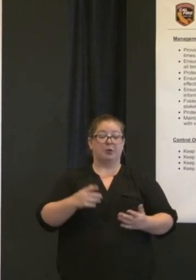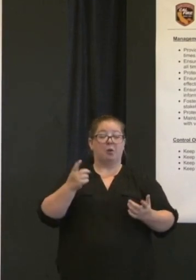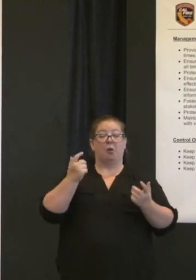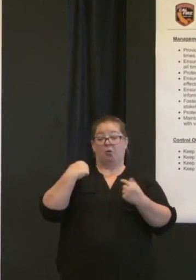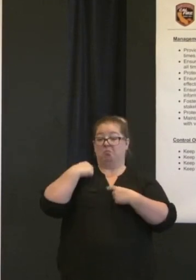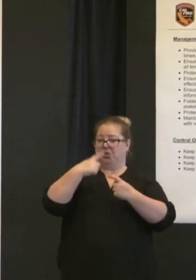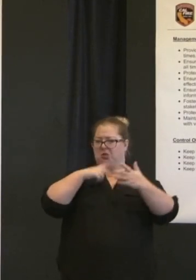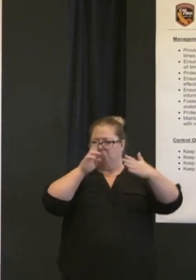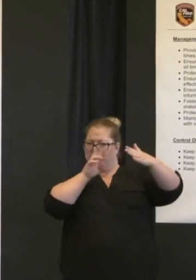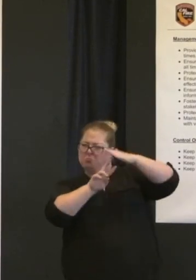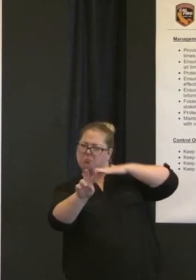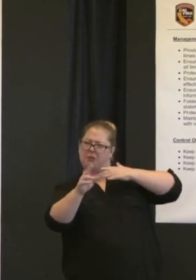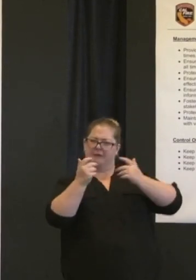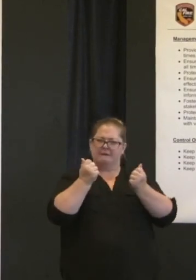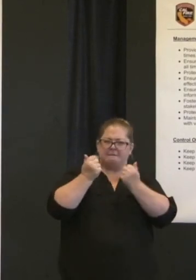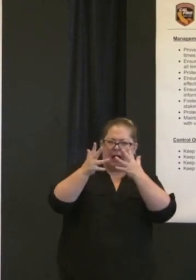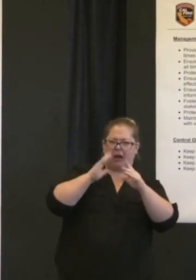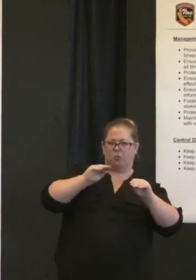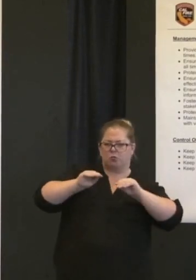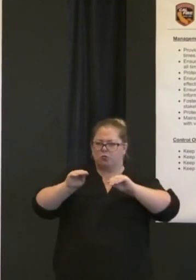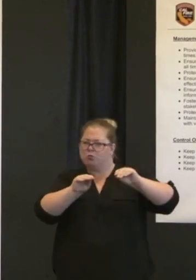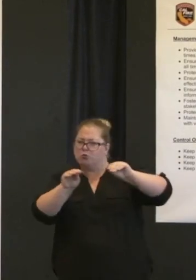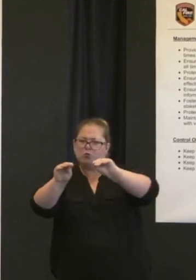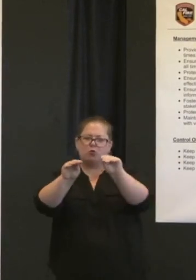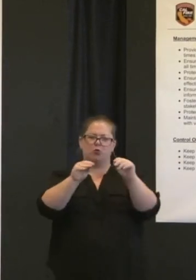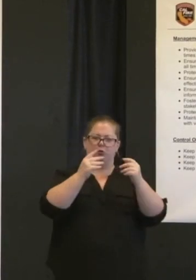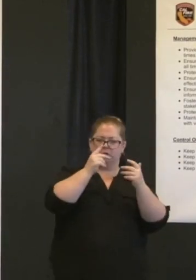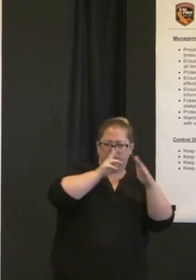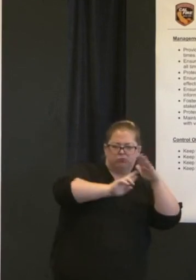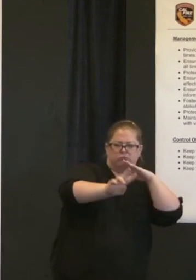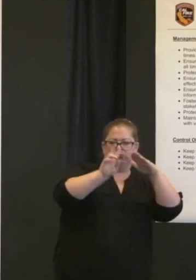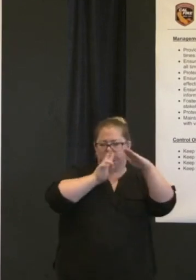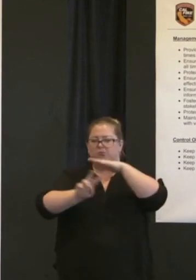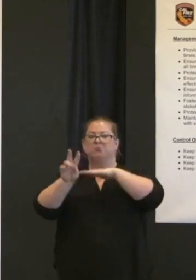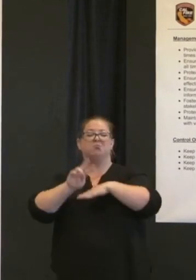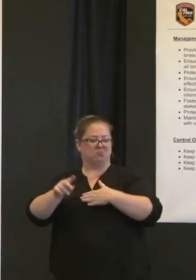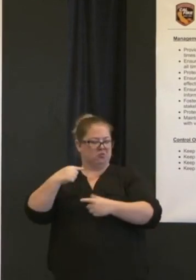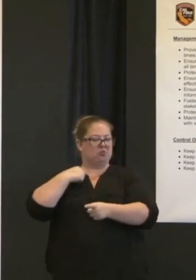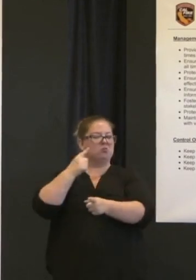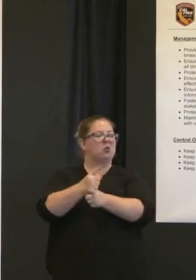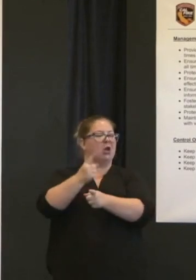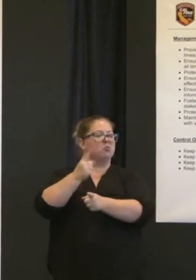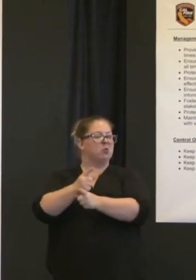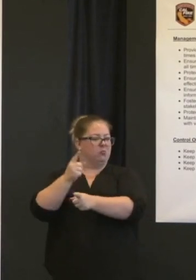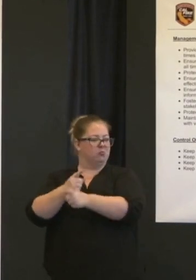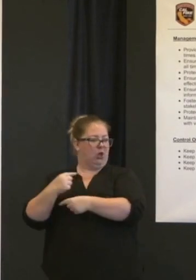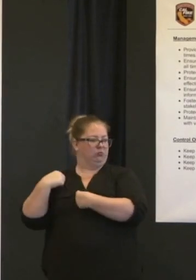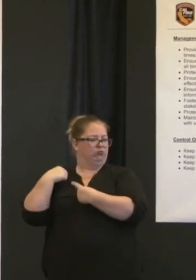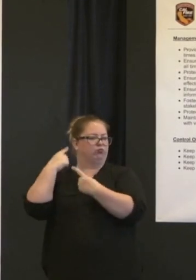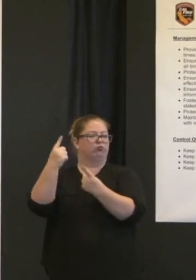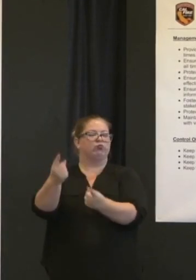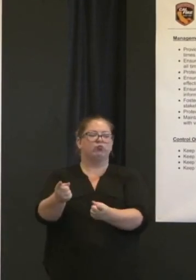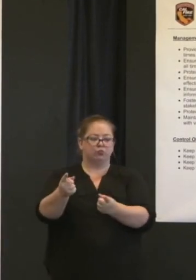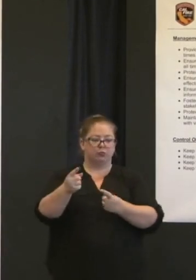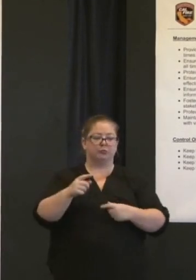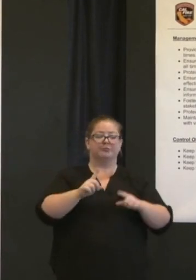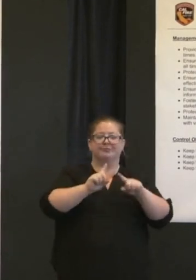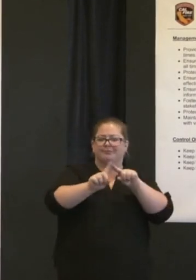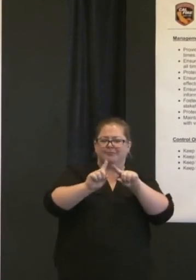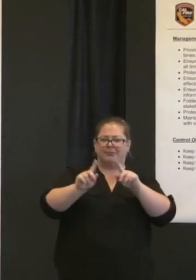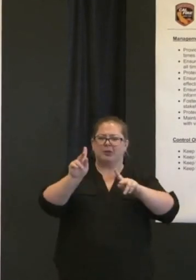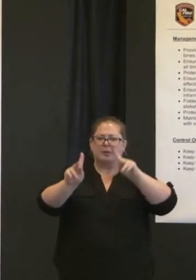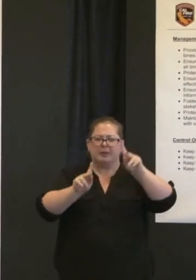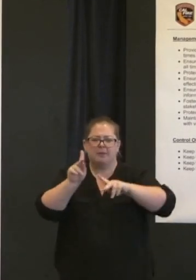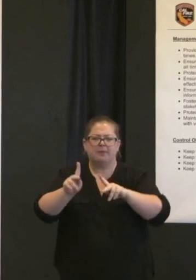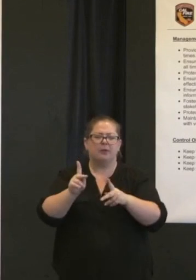the entire fire that continue to mop up and address any of those small areas where you may still see smokes any place along the perimeter, but we're not concerned about